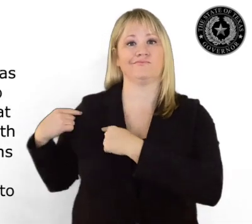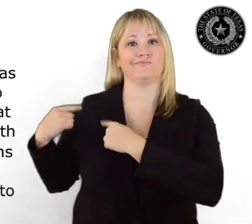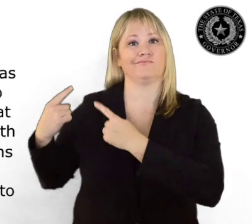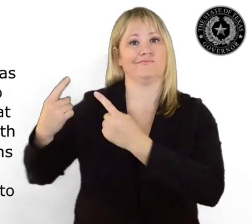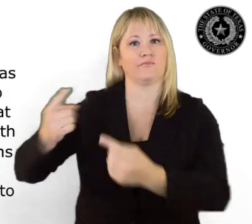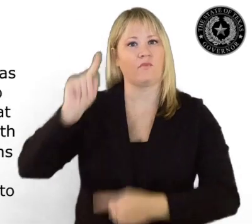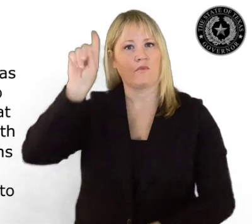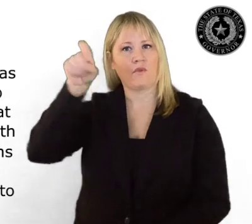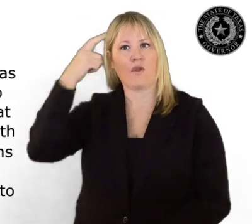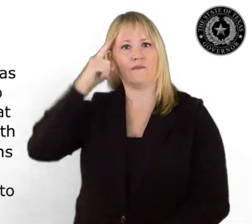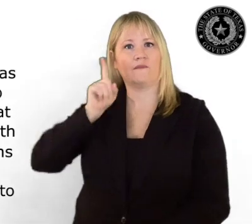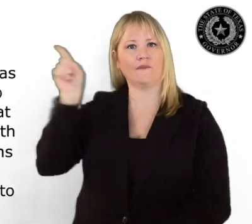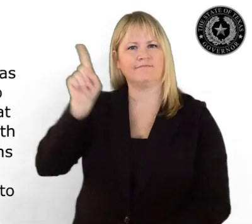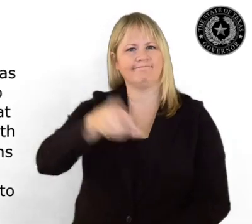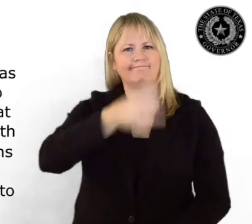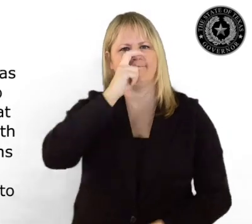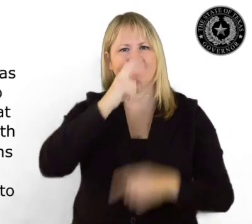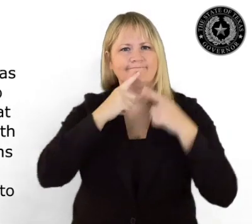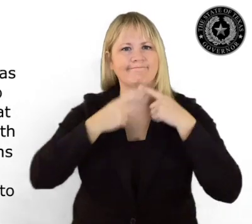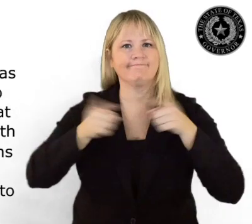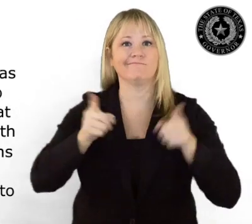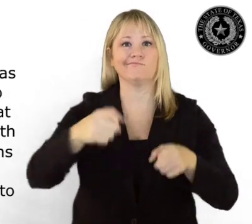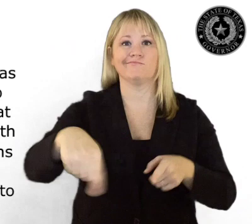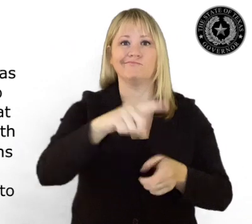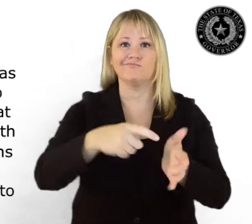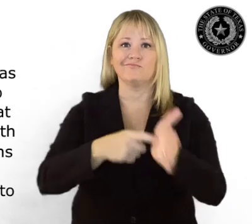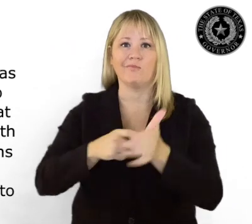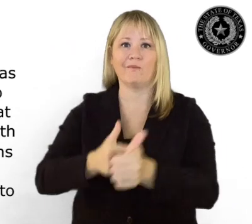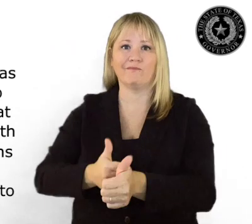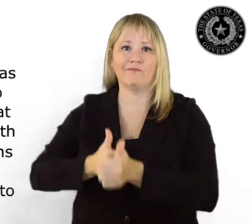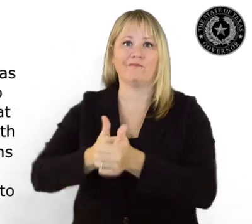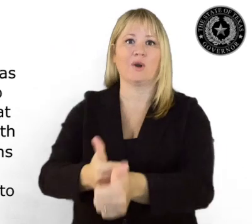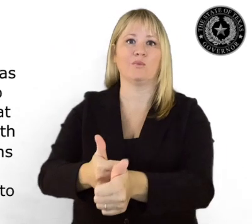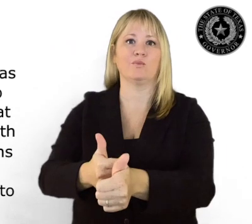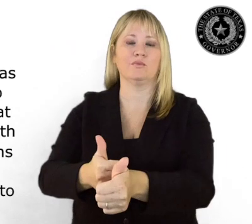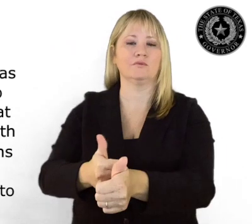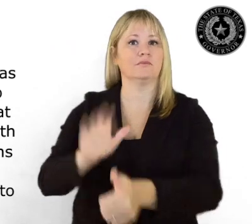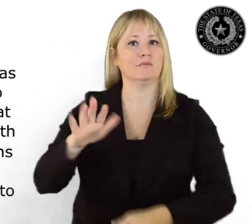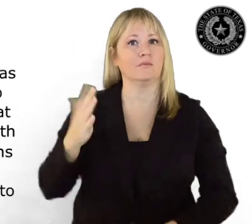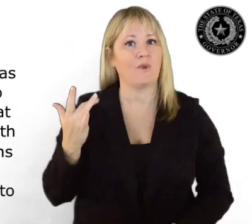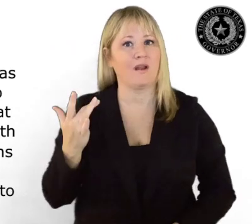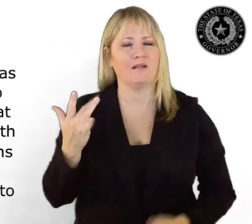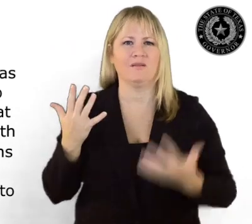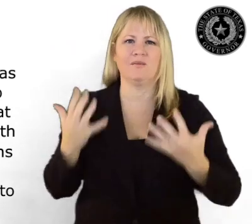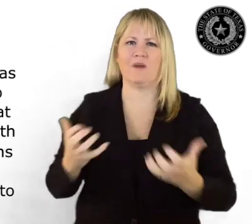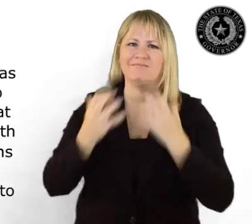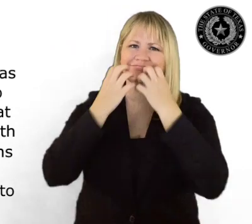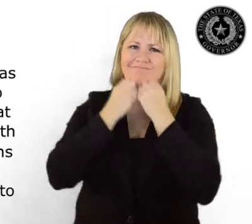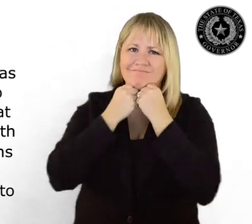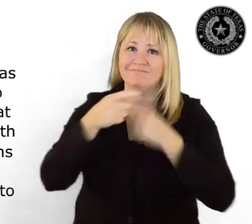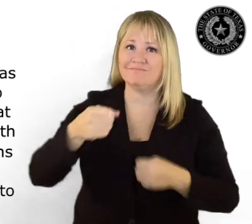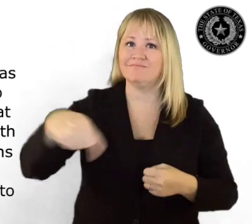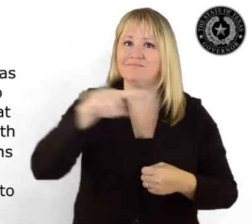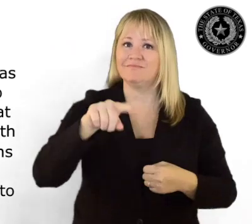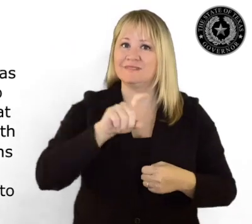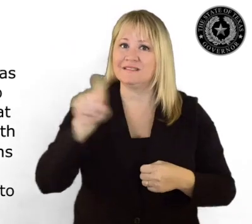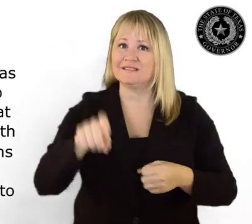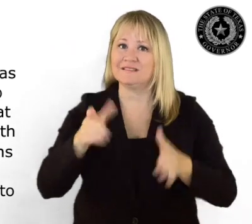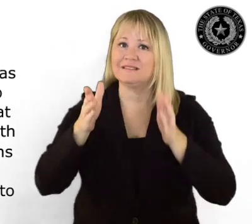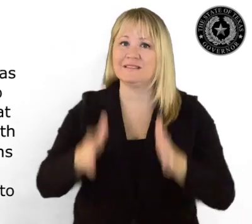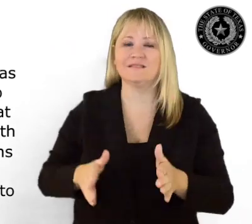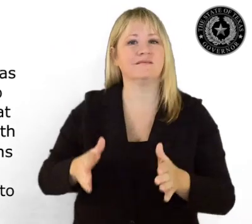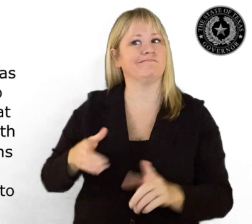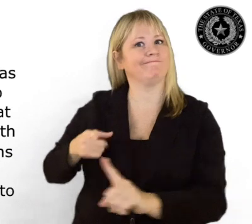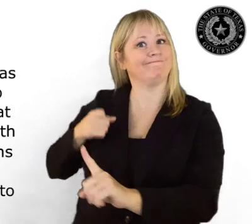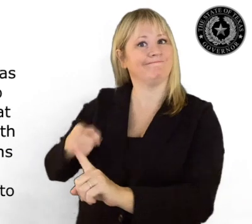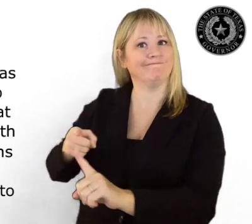whereas, I have issued executive orders and suspensions of Texas laws in response to COVID-19 aimed at protecting